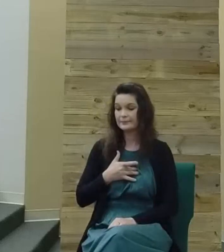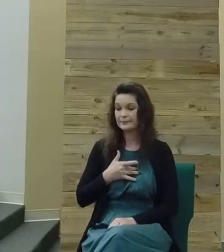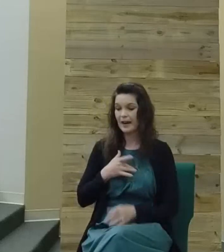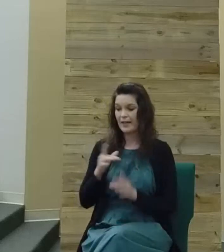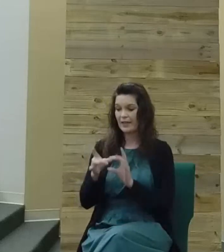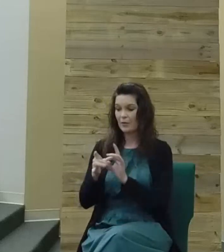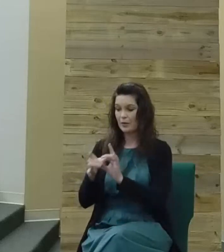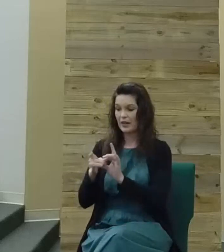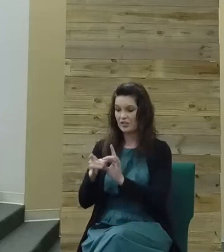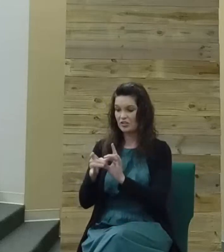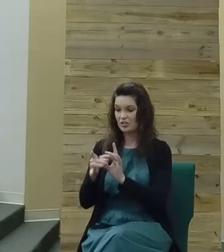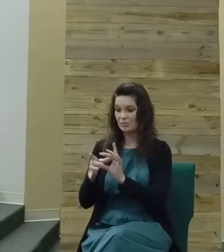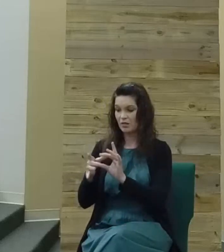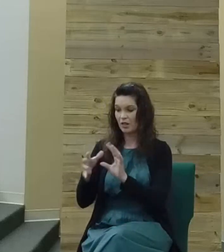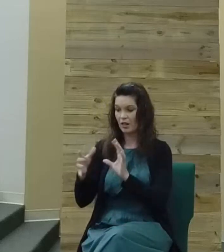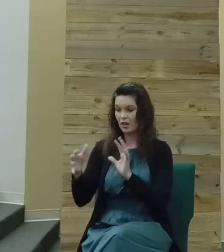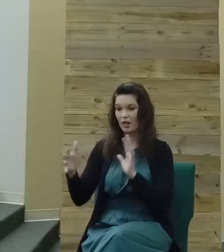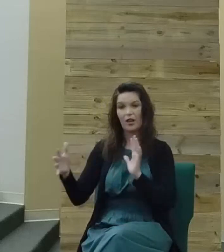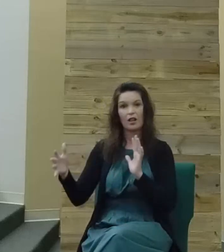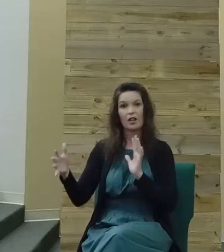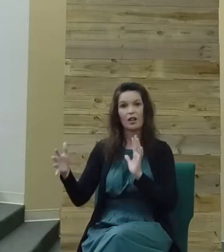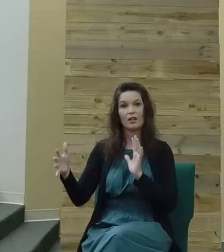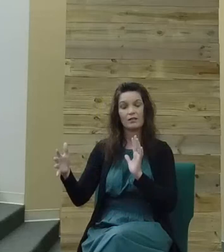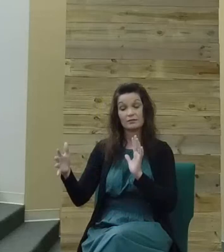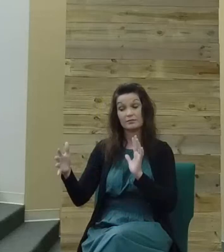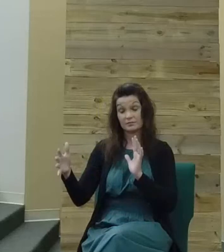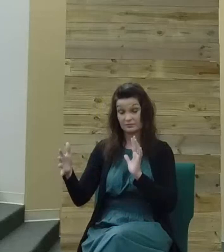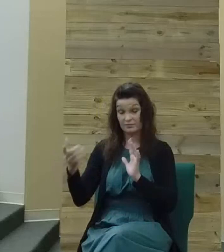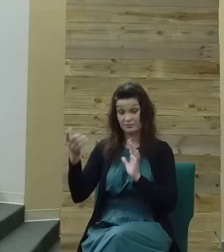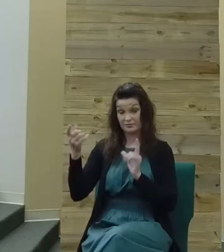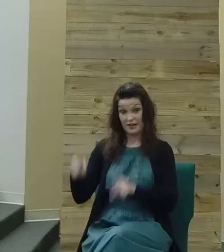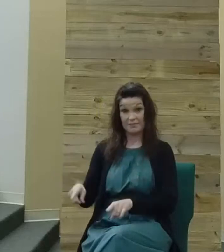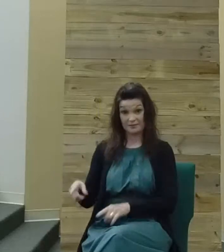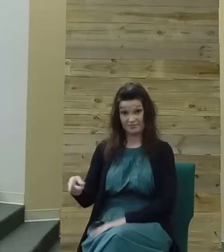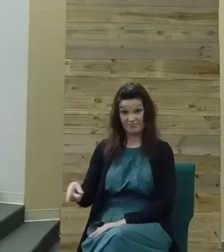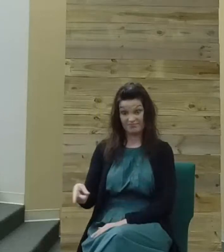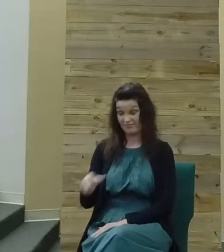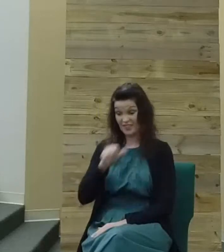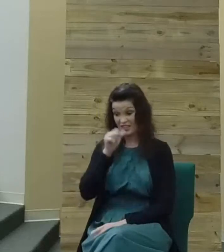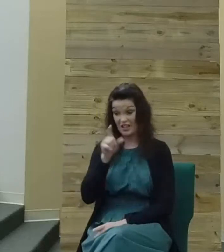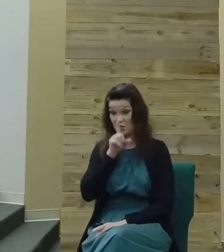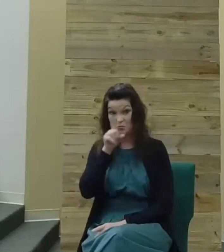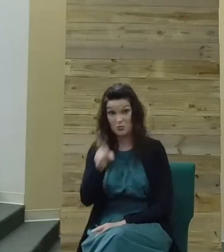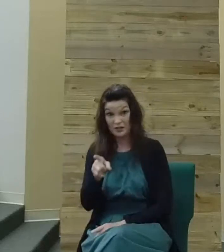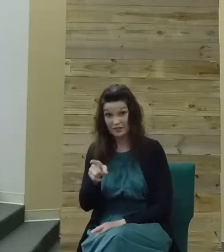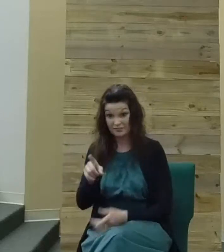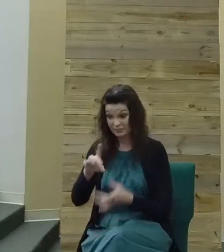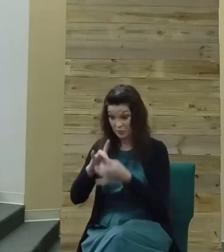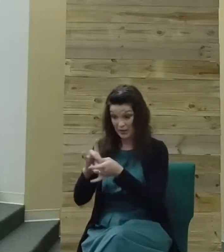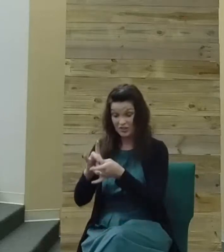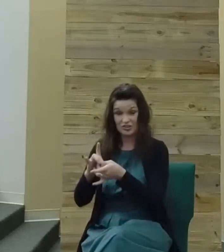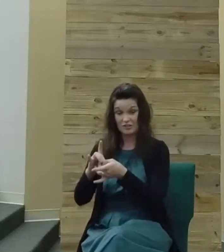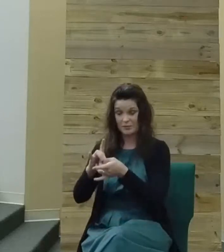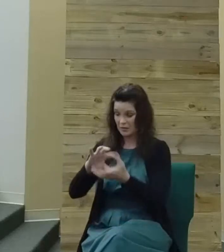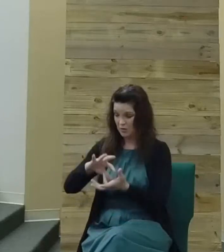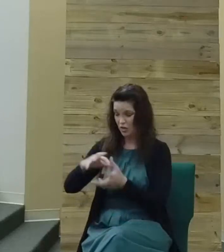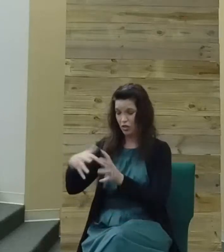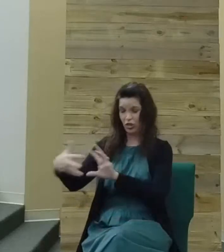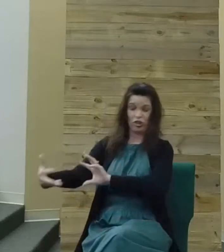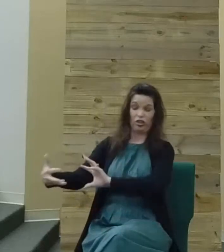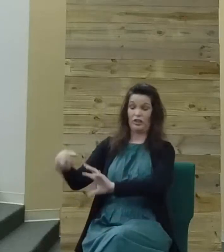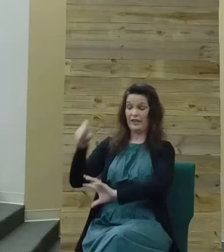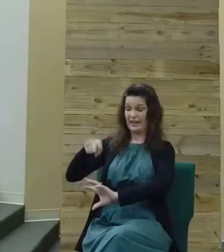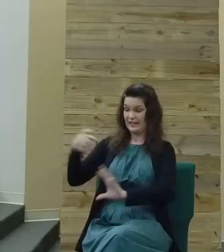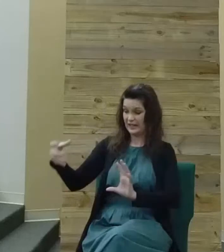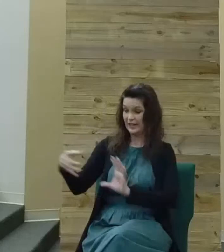and the relationship was no longer what it used to be. It was no longer a real relationship. It was broken. It was one in